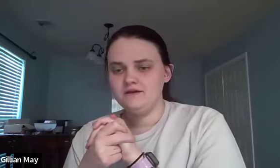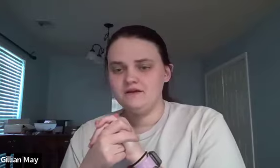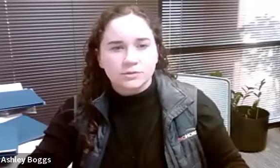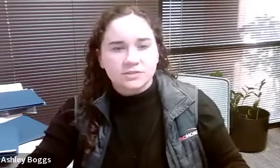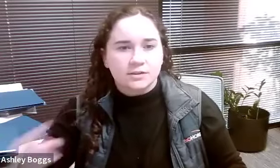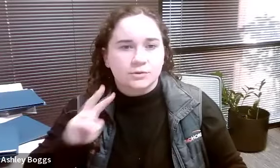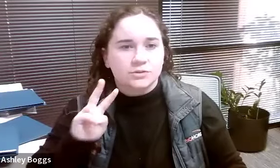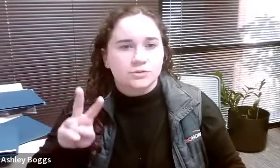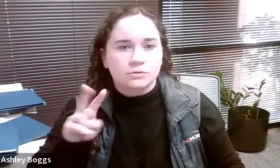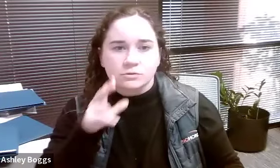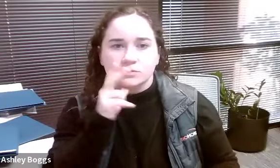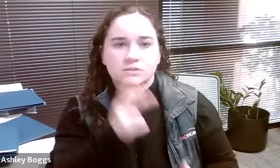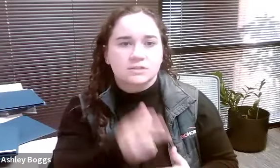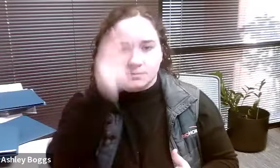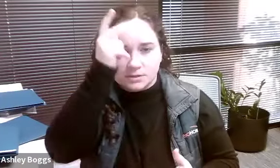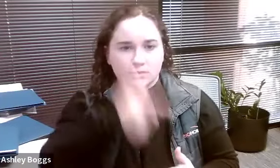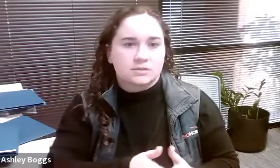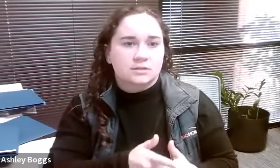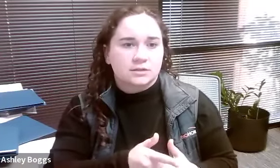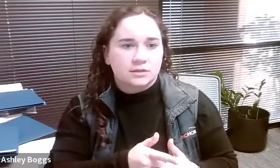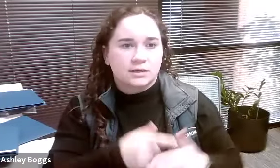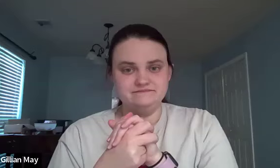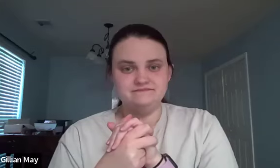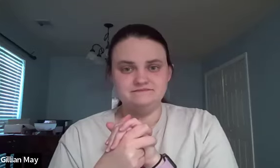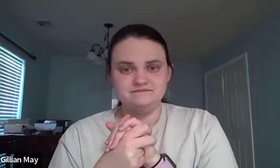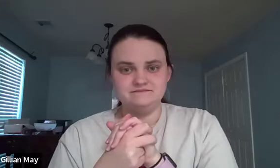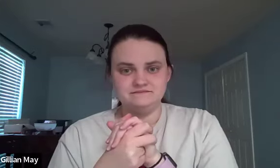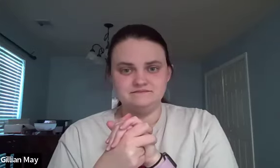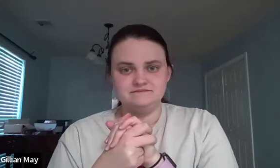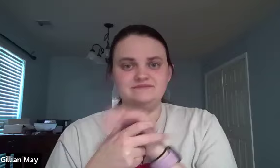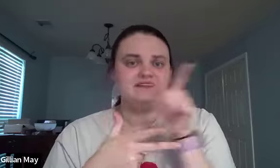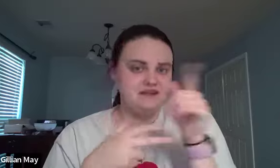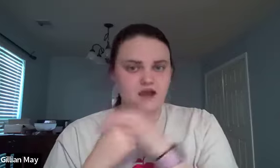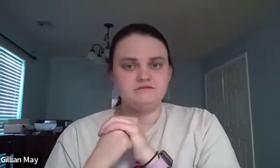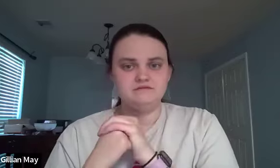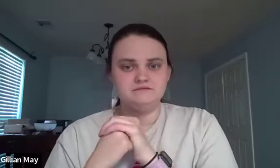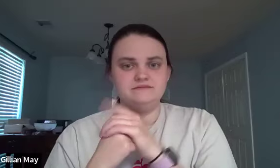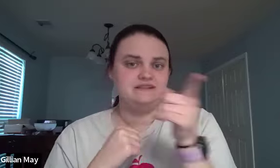You would sign that you had 2 siblings Mhm. and then you do your 3 and include Yeah. yourself. Yeah.